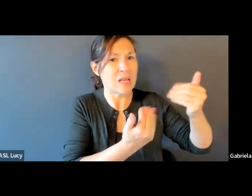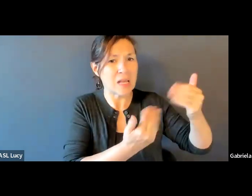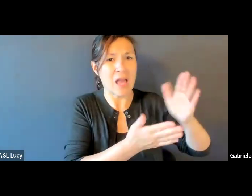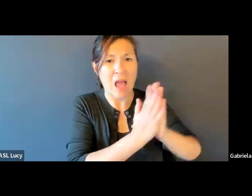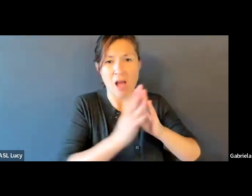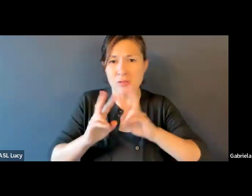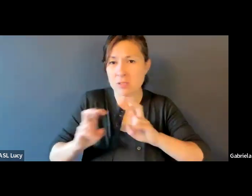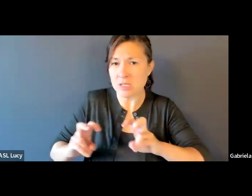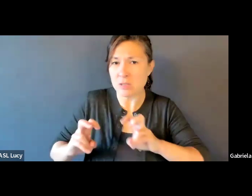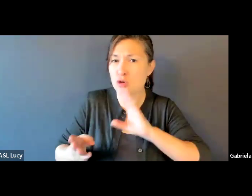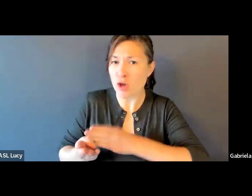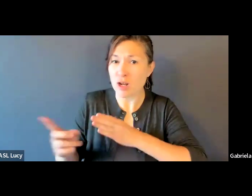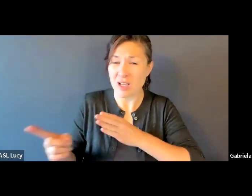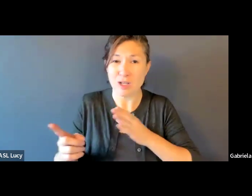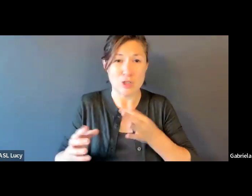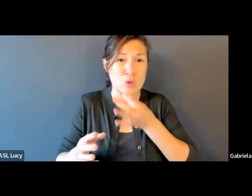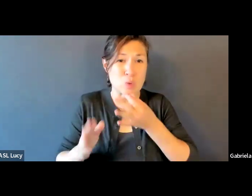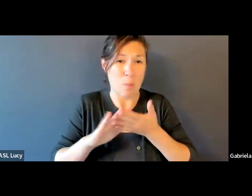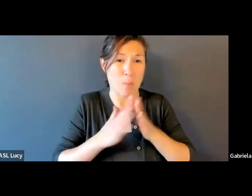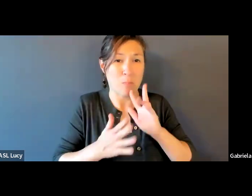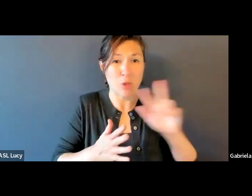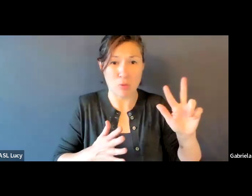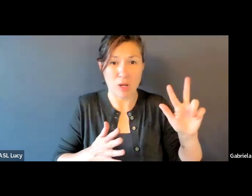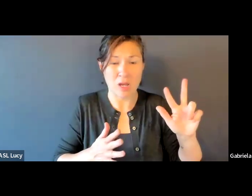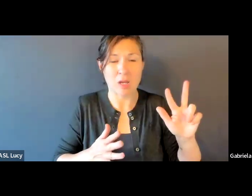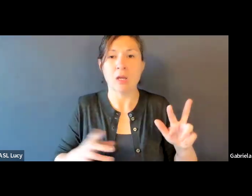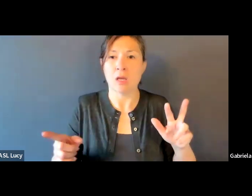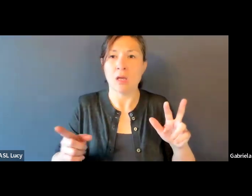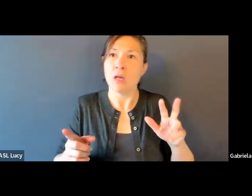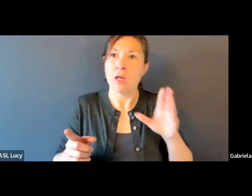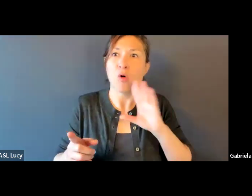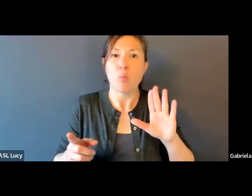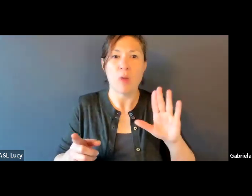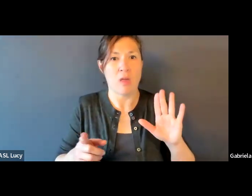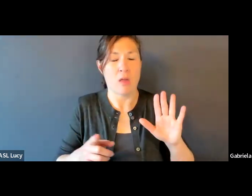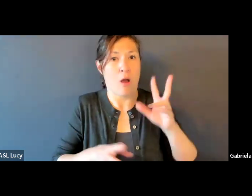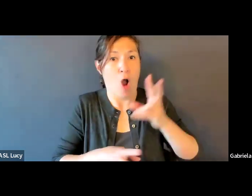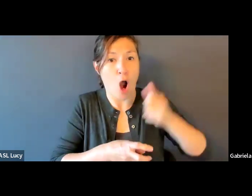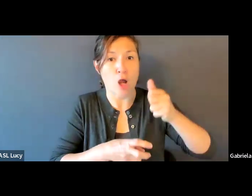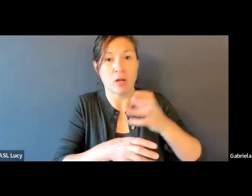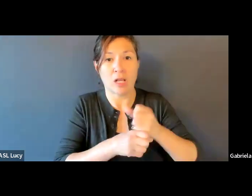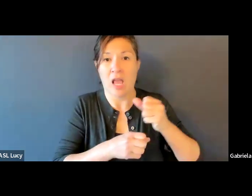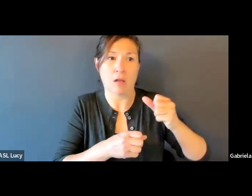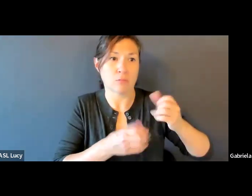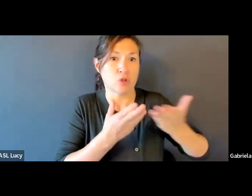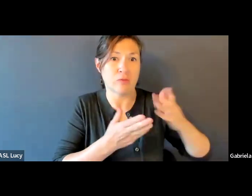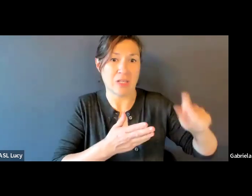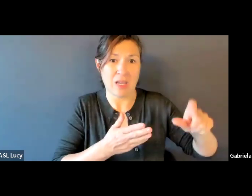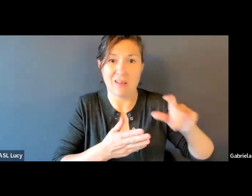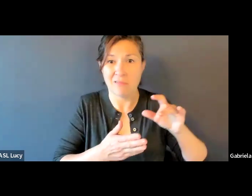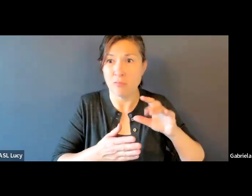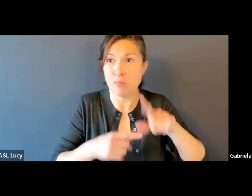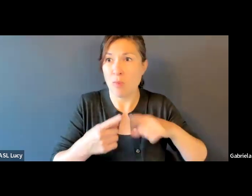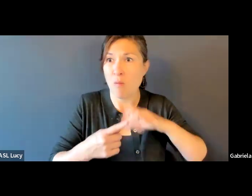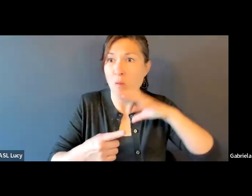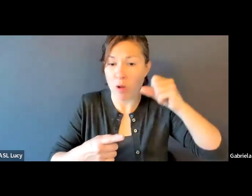daughter since she was going to turn 3 and will be 70% harder to find the services that she needed. Finally, I got the call back and the assessment